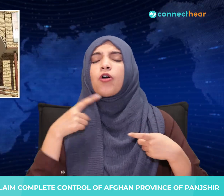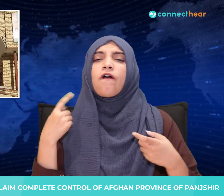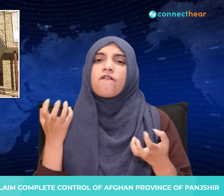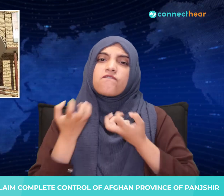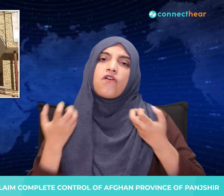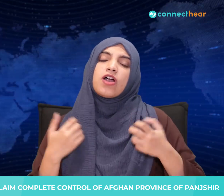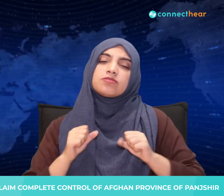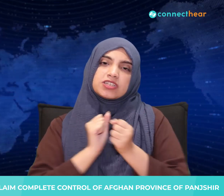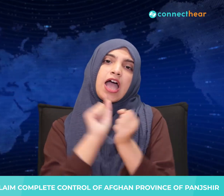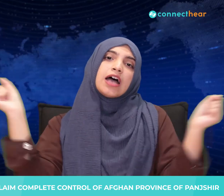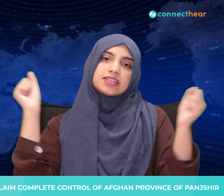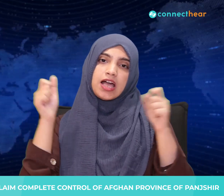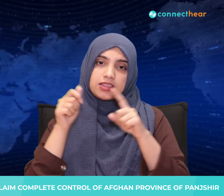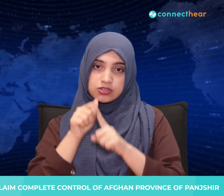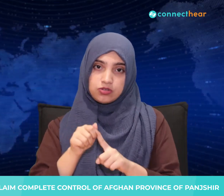victory last month.